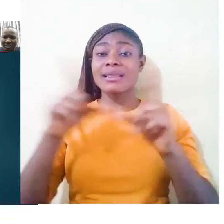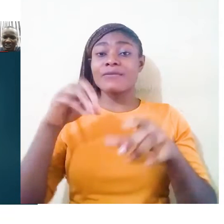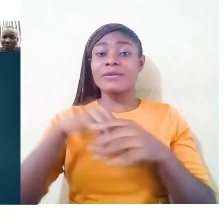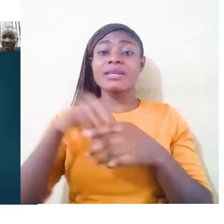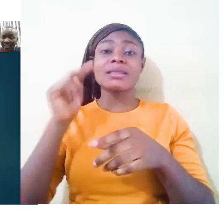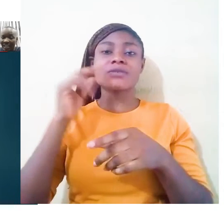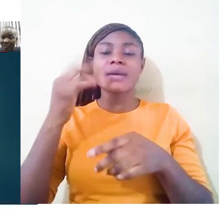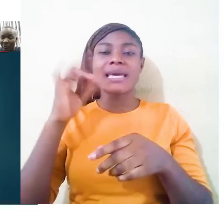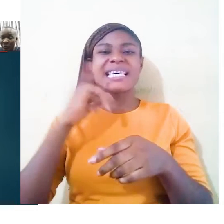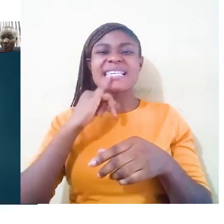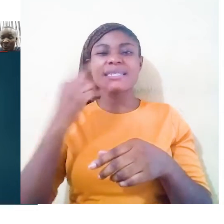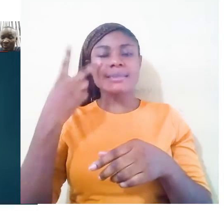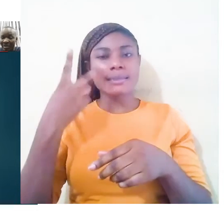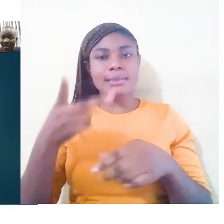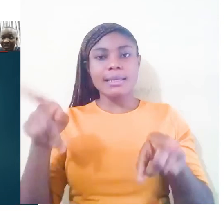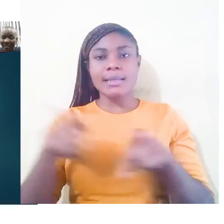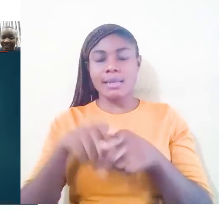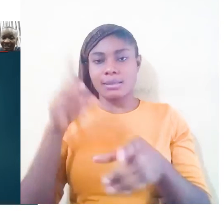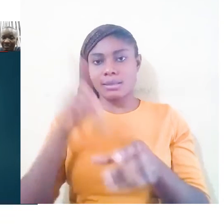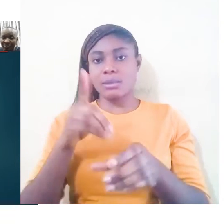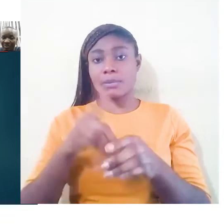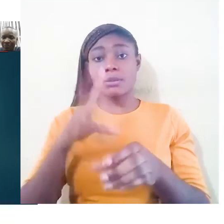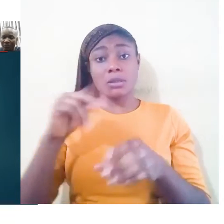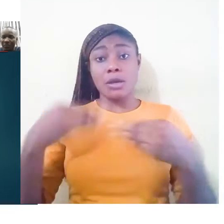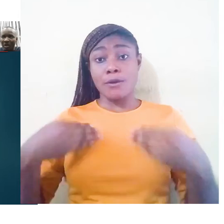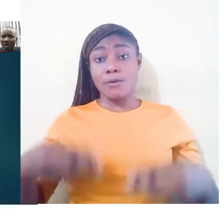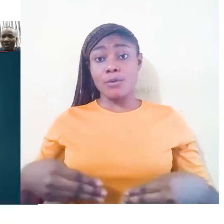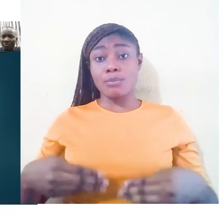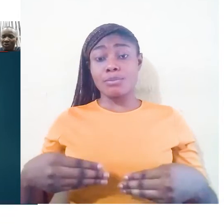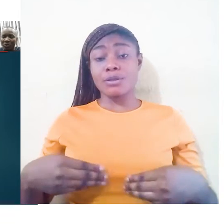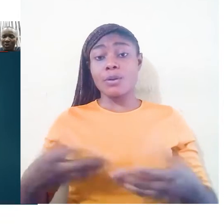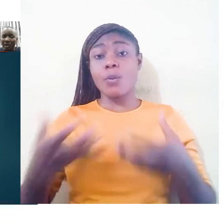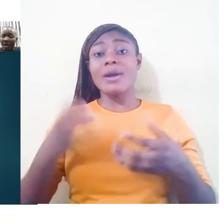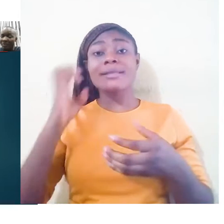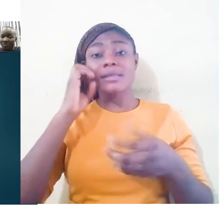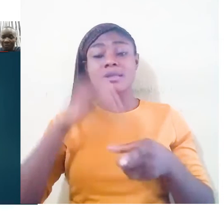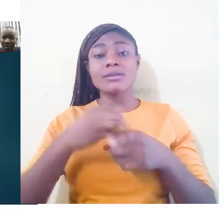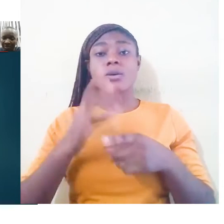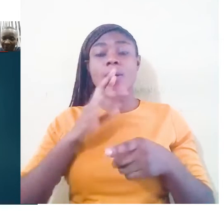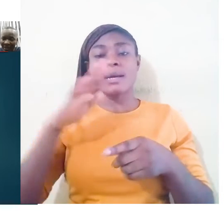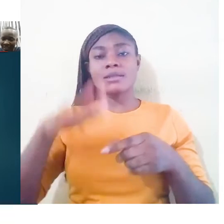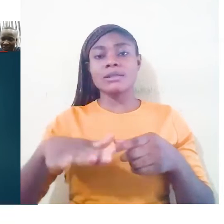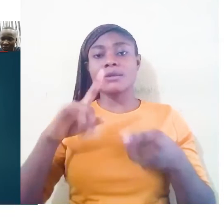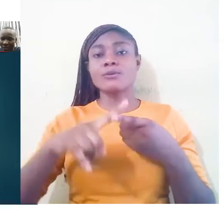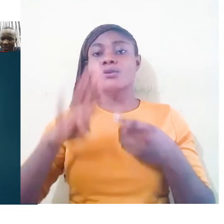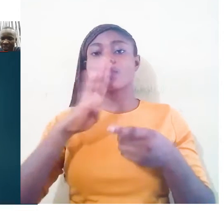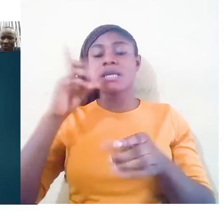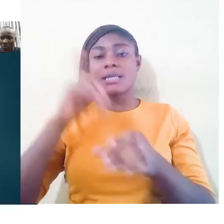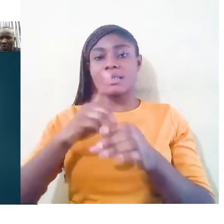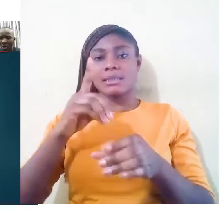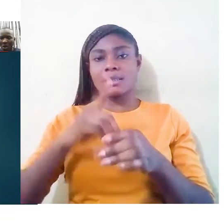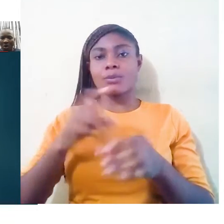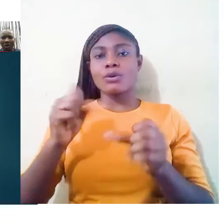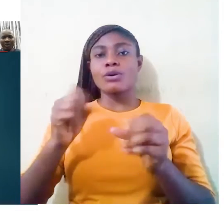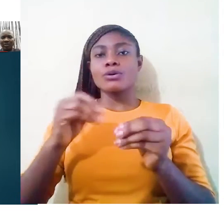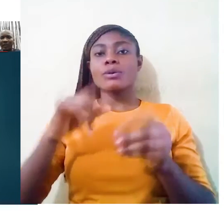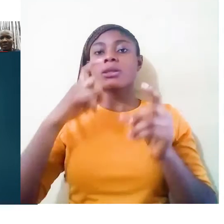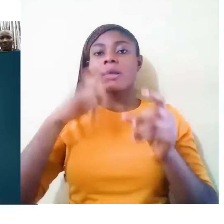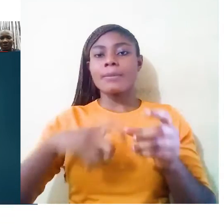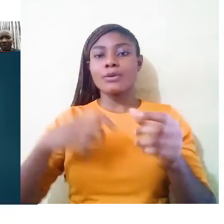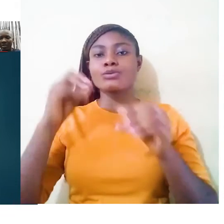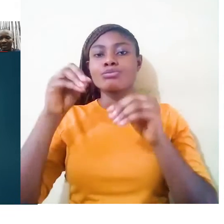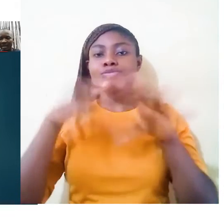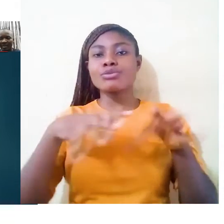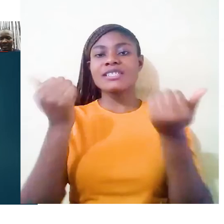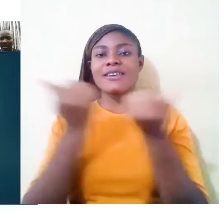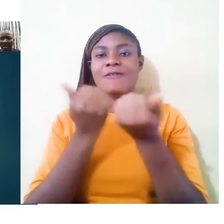wants his or her child to be disabled. So they have to put up a fight to change it. So all these factors,